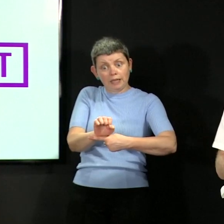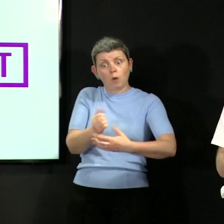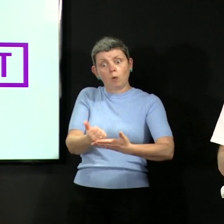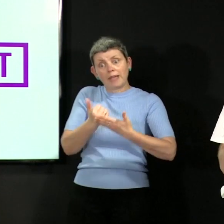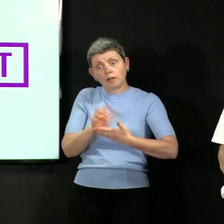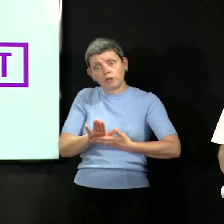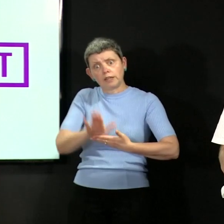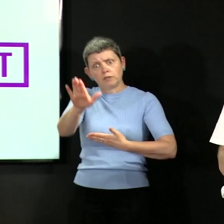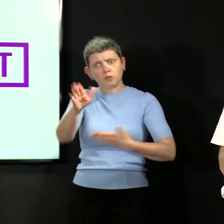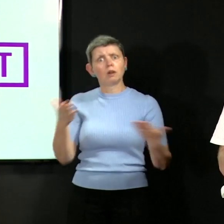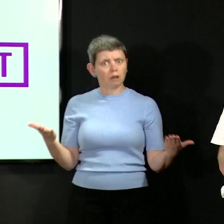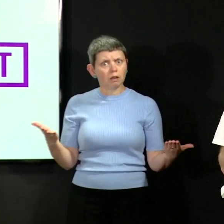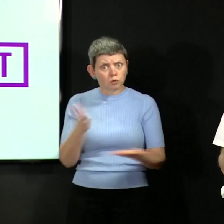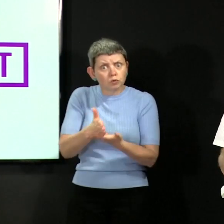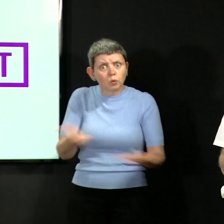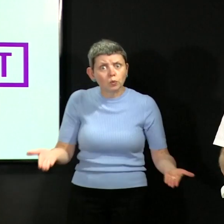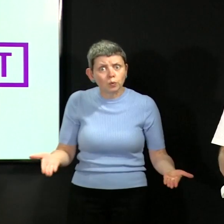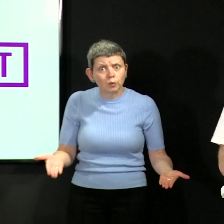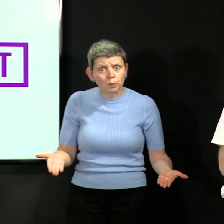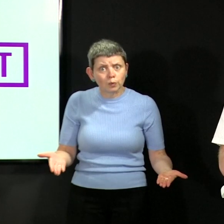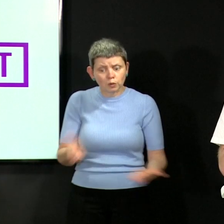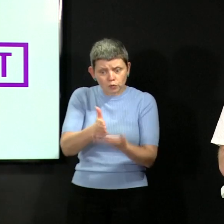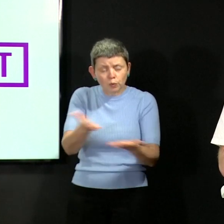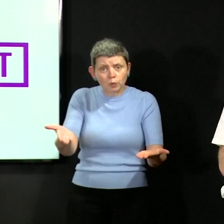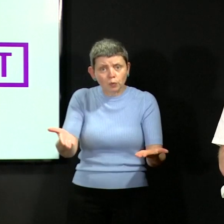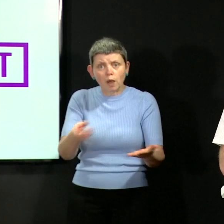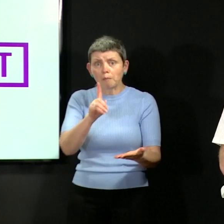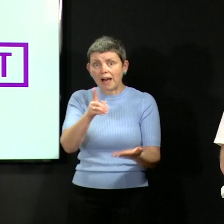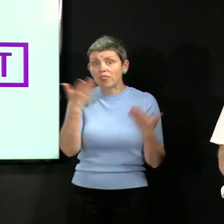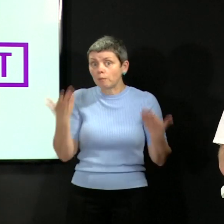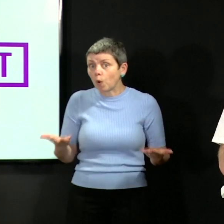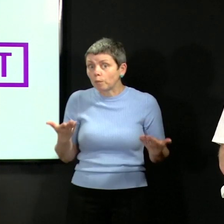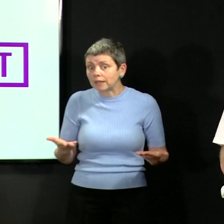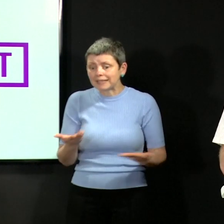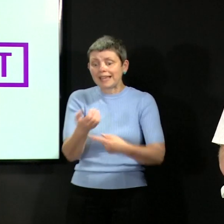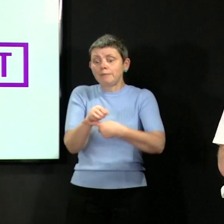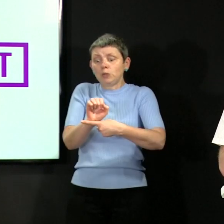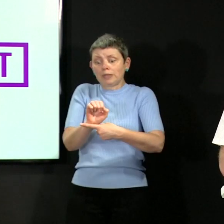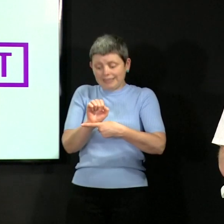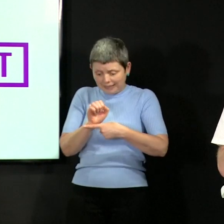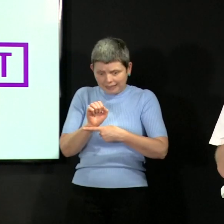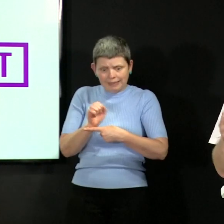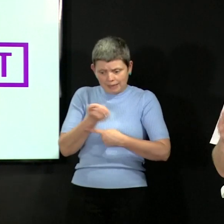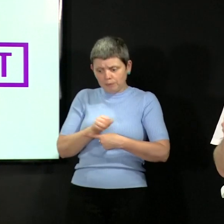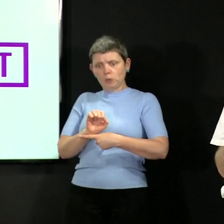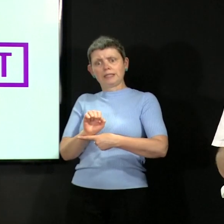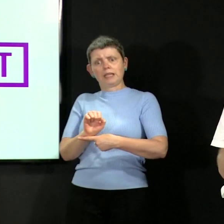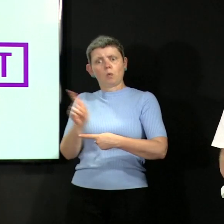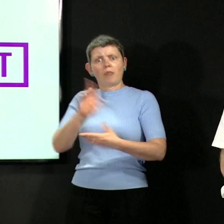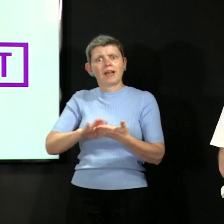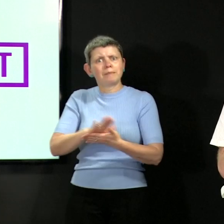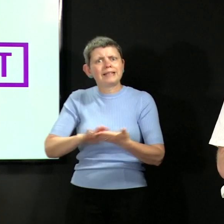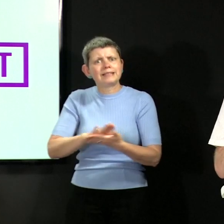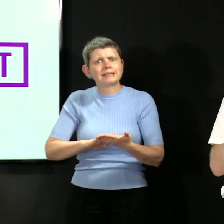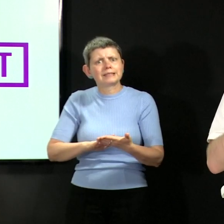forward is true and remains true. We just don't know what that immunity quite means yet. So 5 months in,